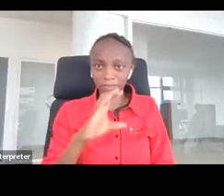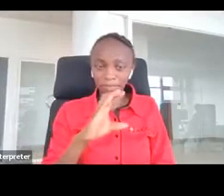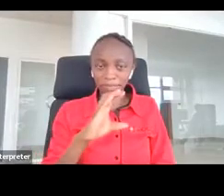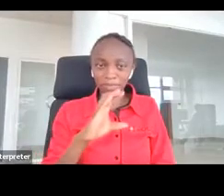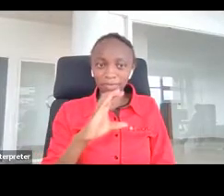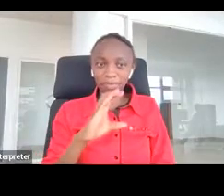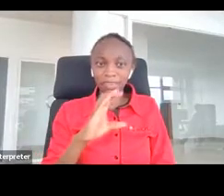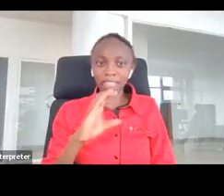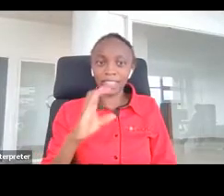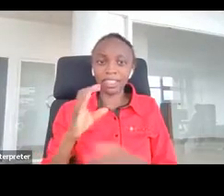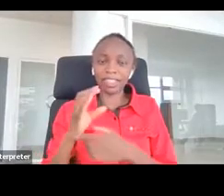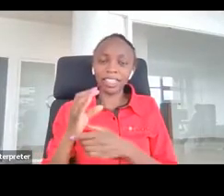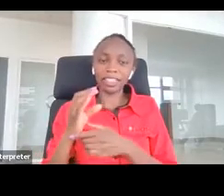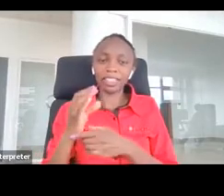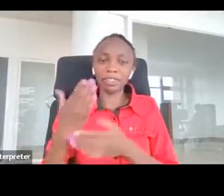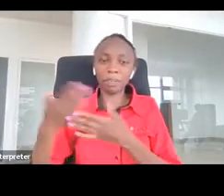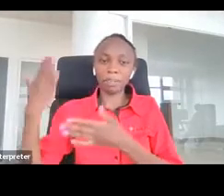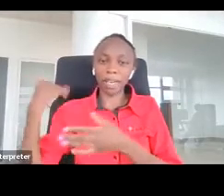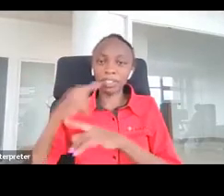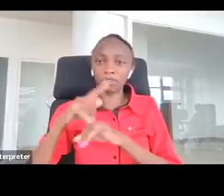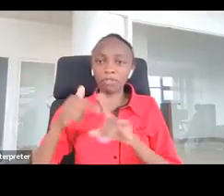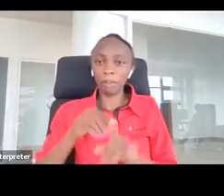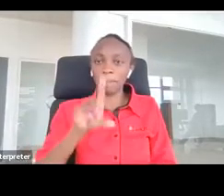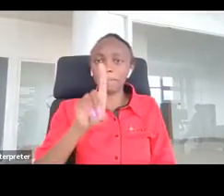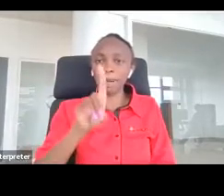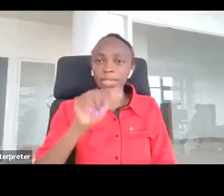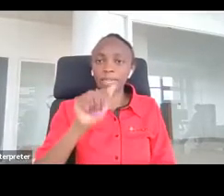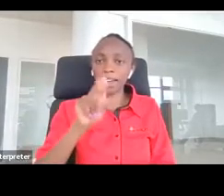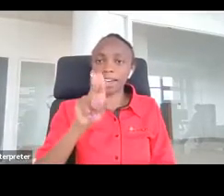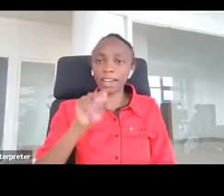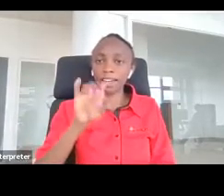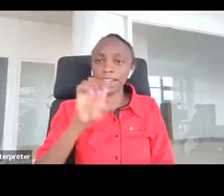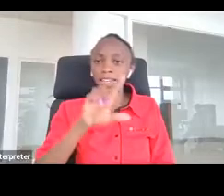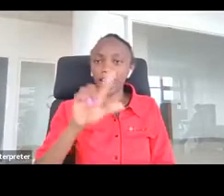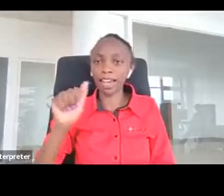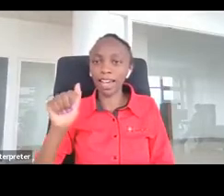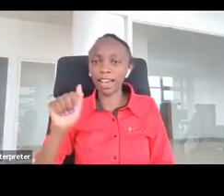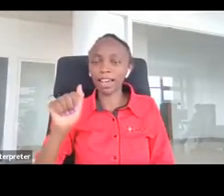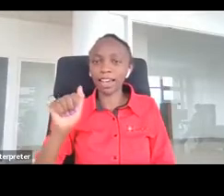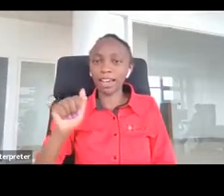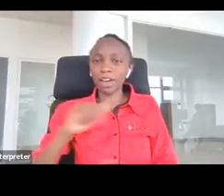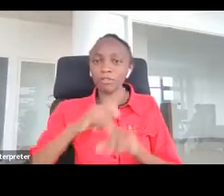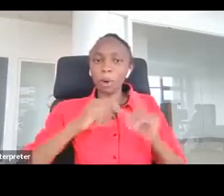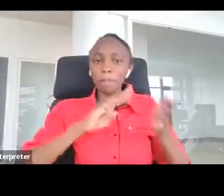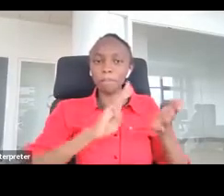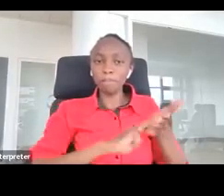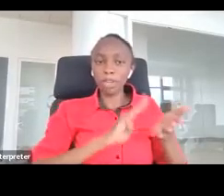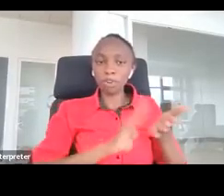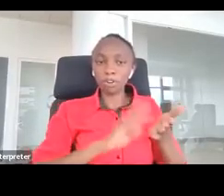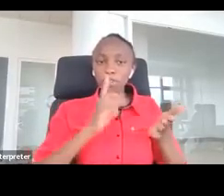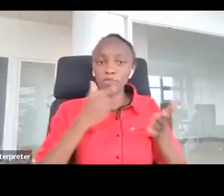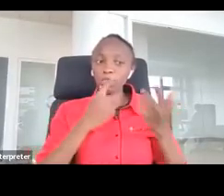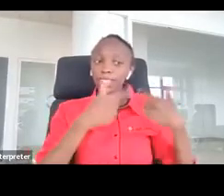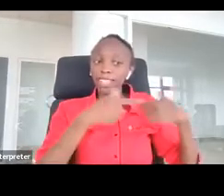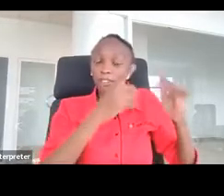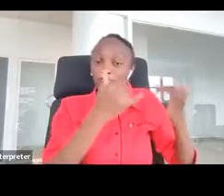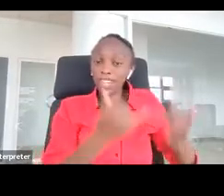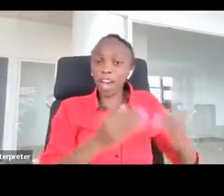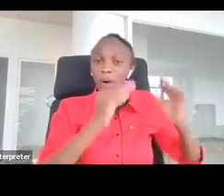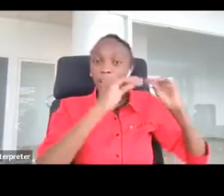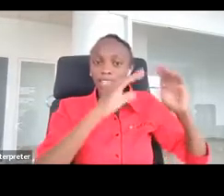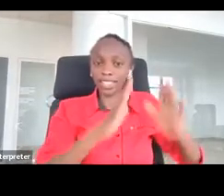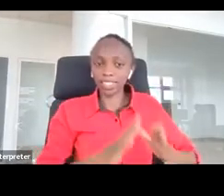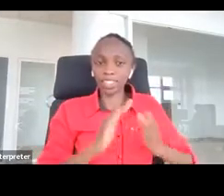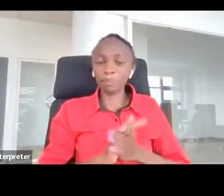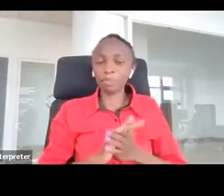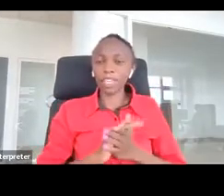past. This is from Daniela Akoth in Migori, who's now a teacher herself, and she wrote some